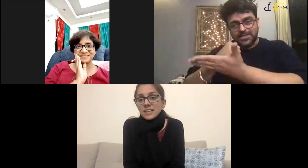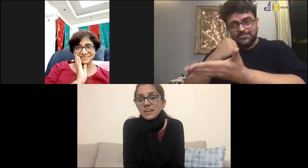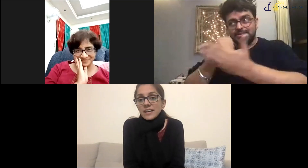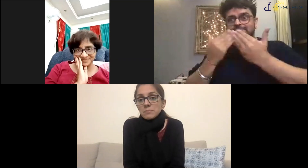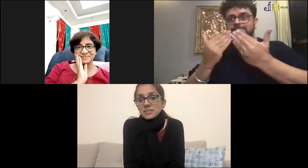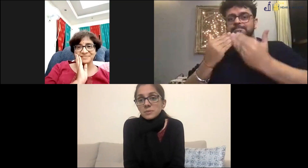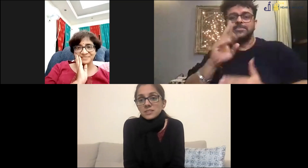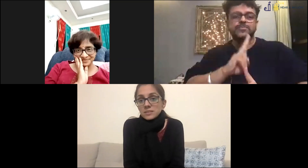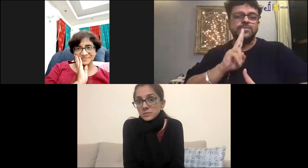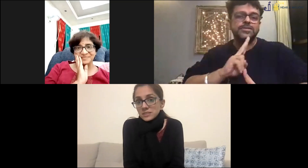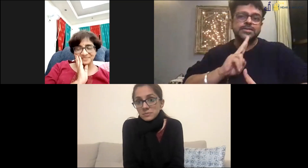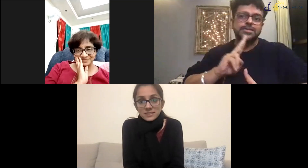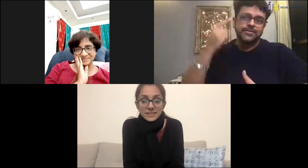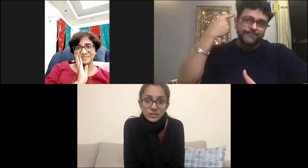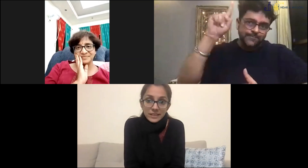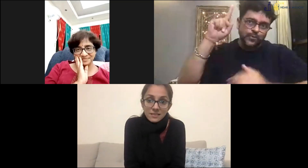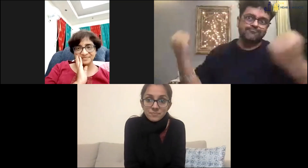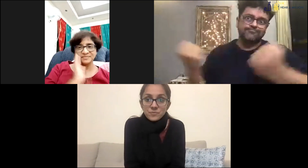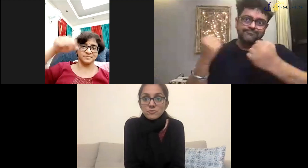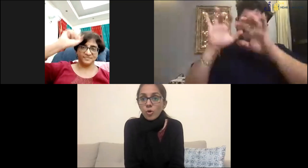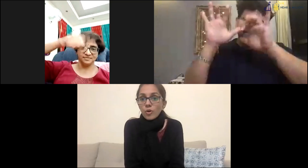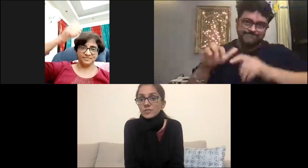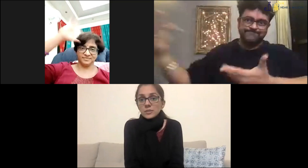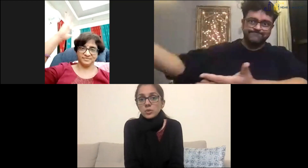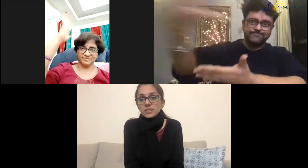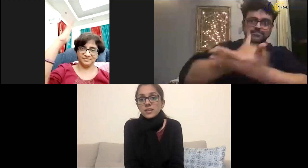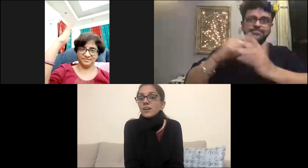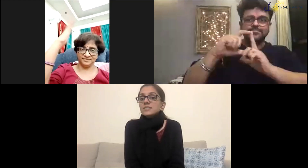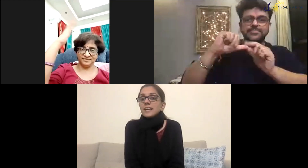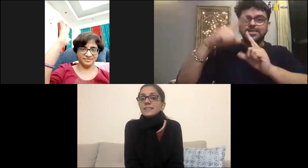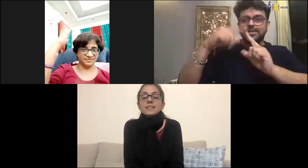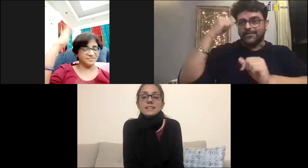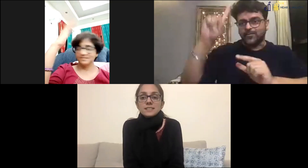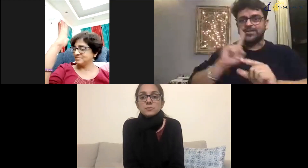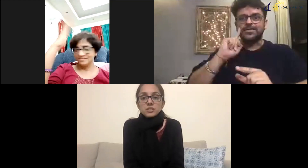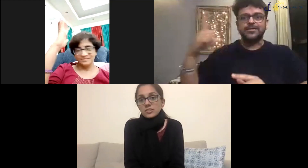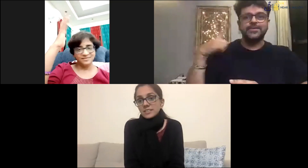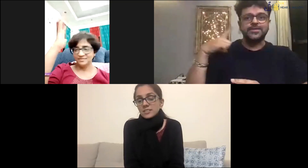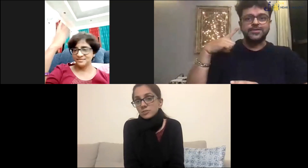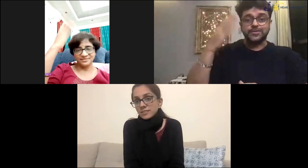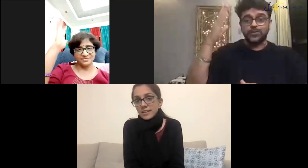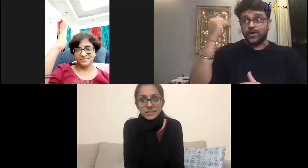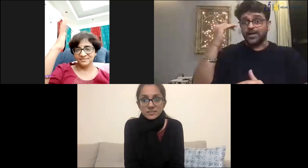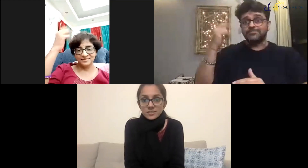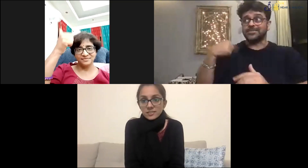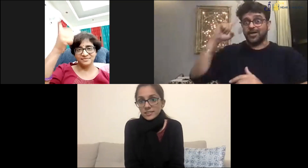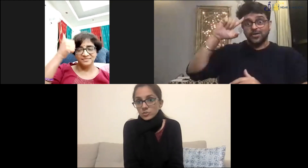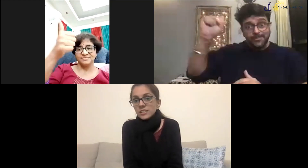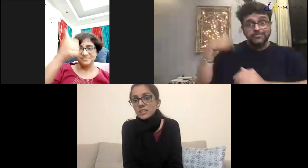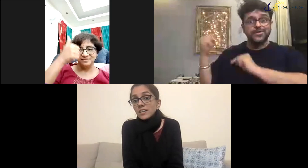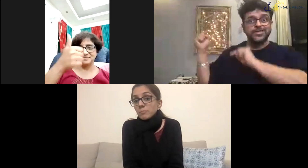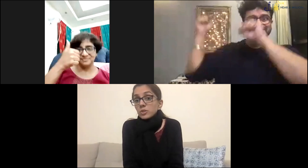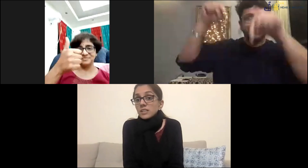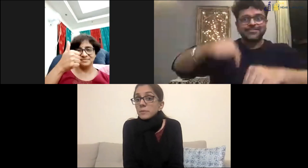Firstly, I must thank Sunil for really working hard and collecting this particular data for the deaf leaders here in the